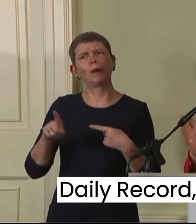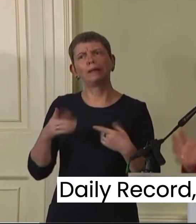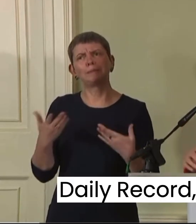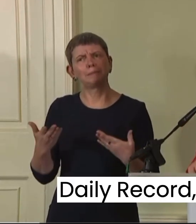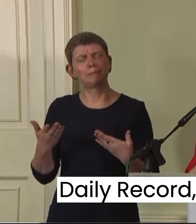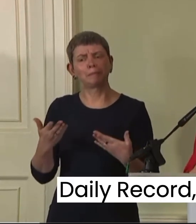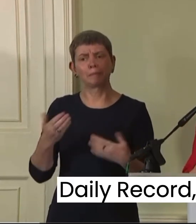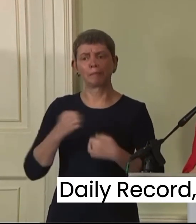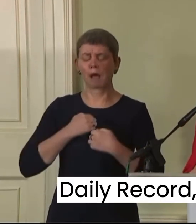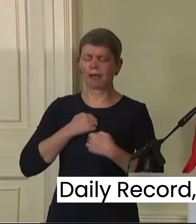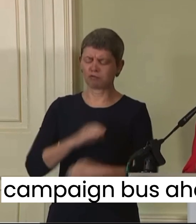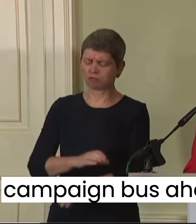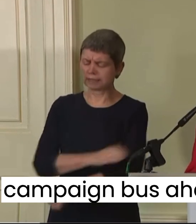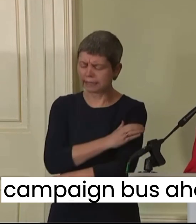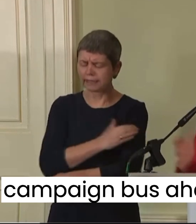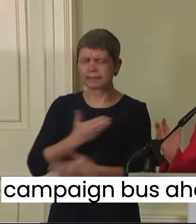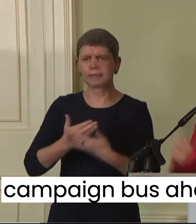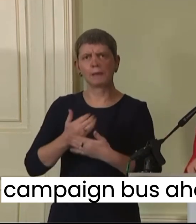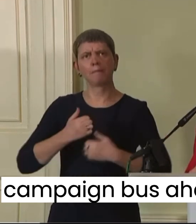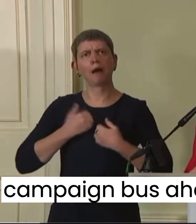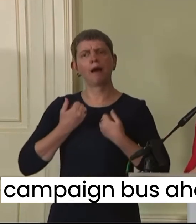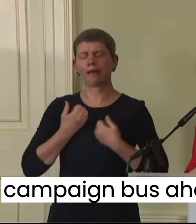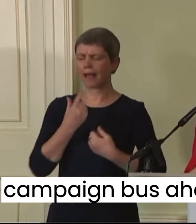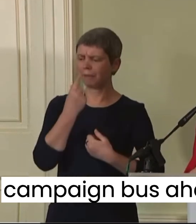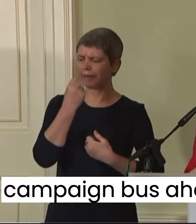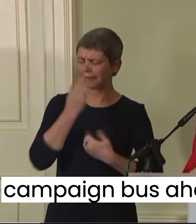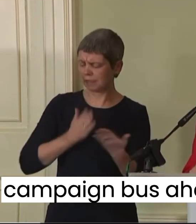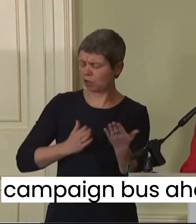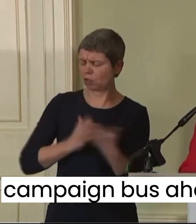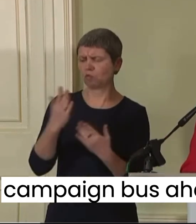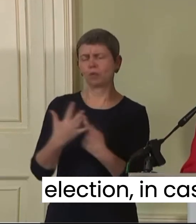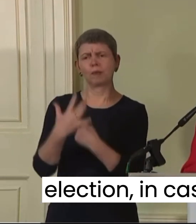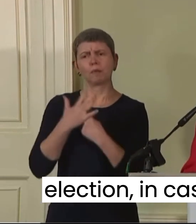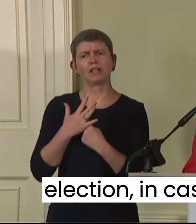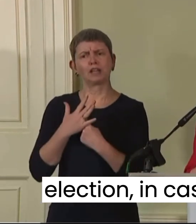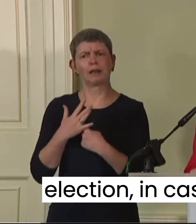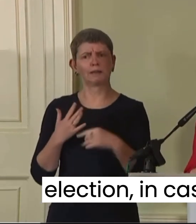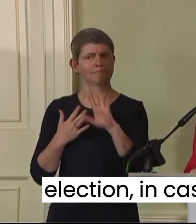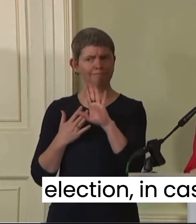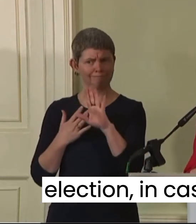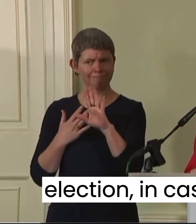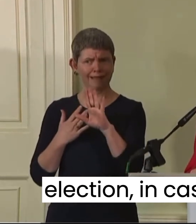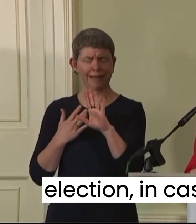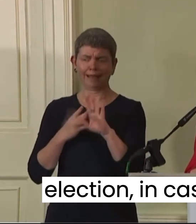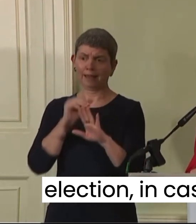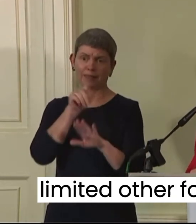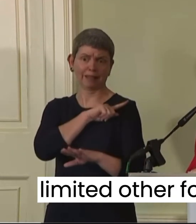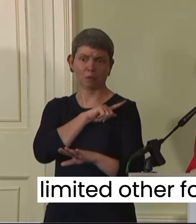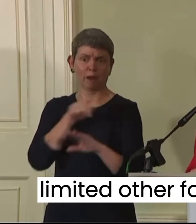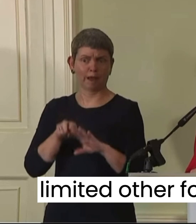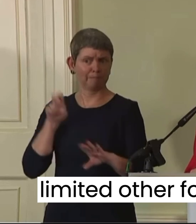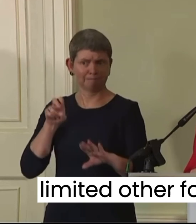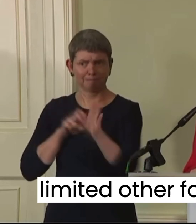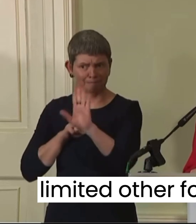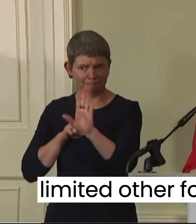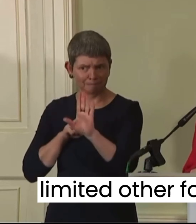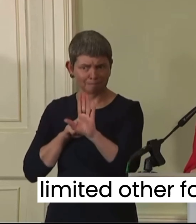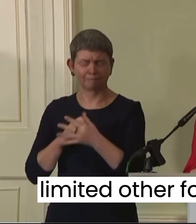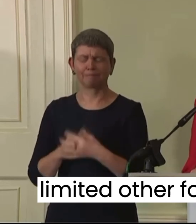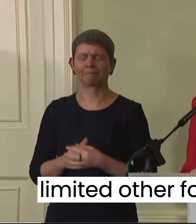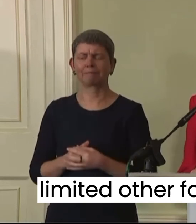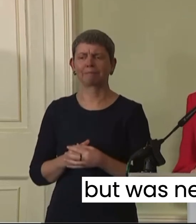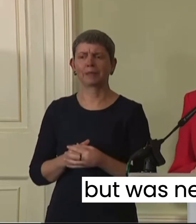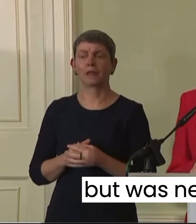to Daily Record, it was bought as a campaign bus ahead of the 2021 Holyrood election in case COVID restrictions limited other forms of